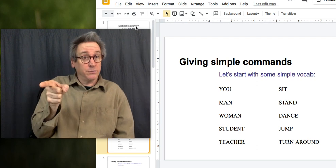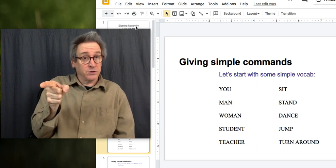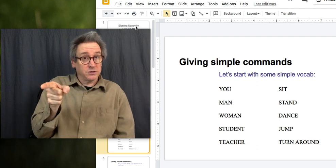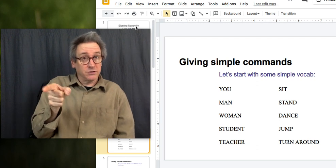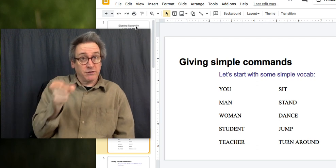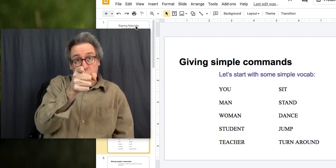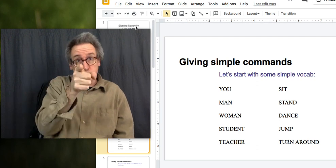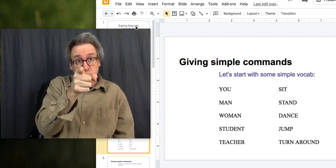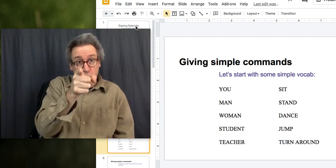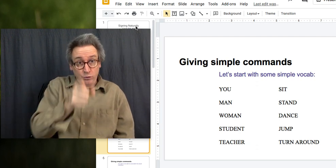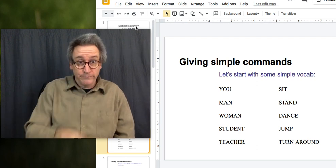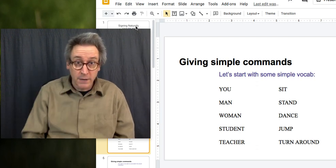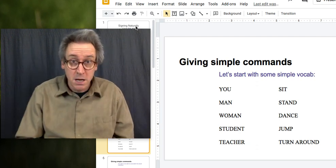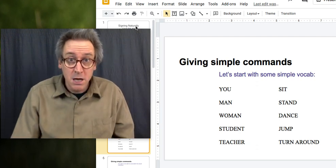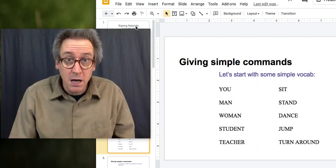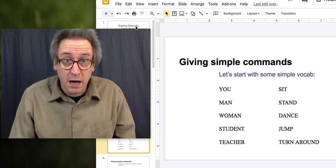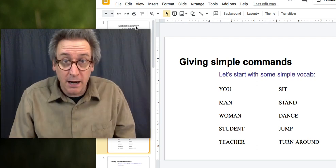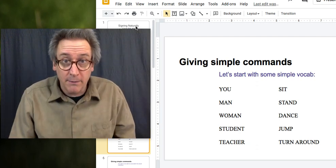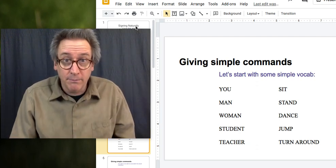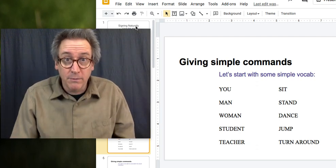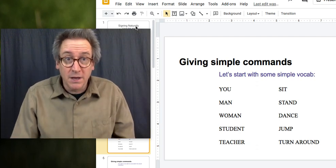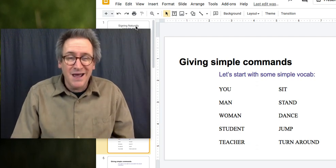to the person, right? So you.